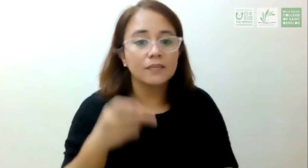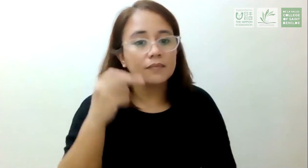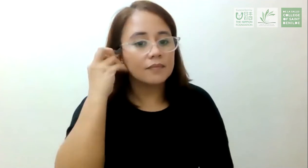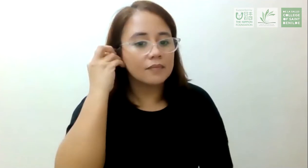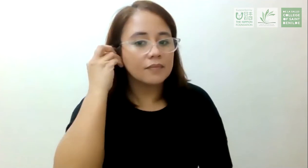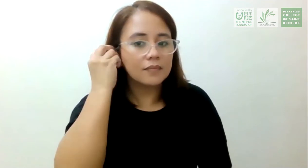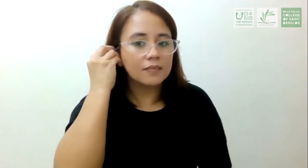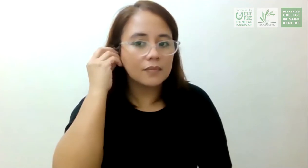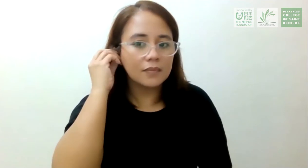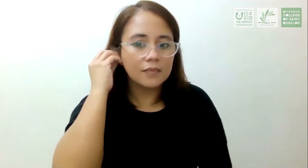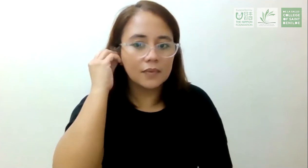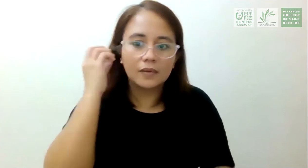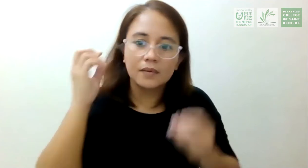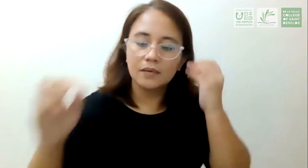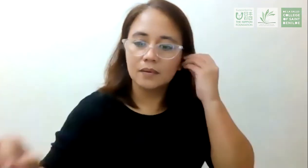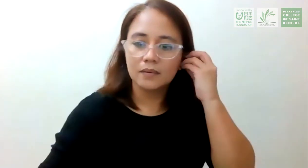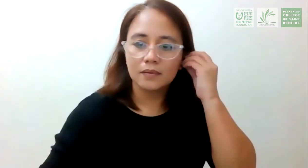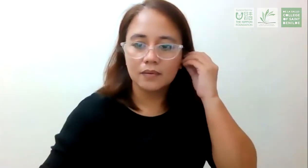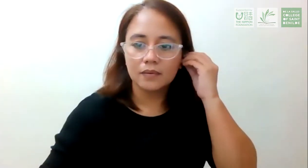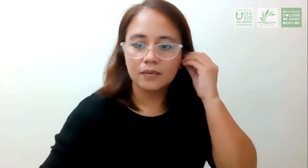Here is the sentence.